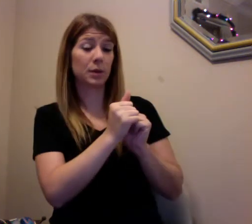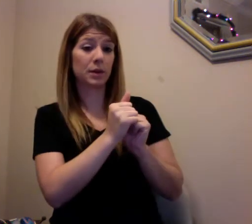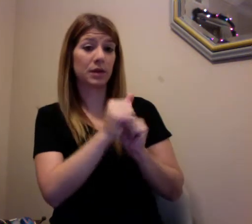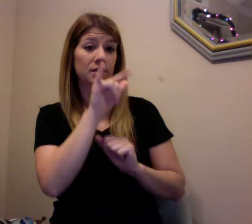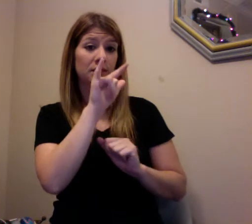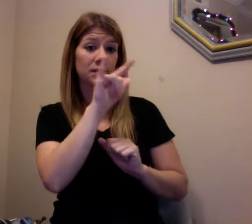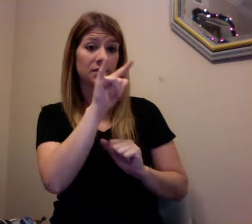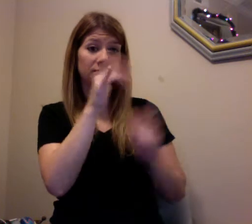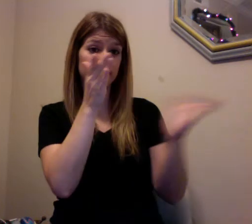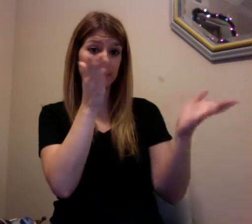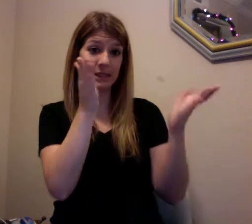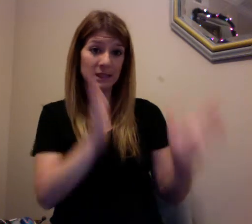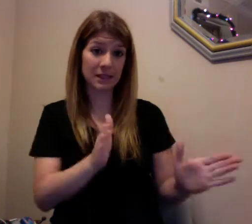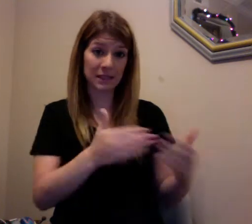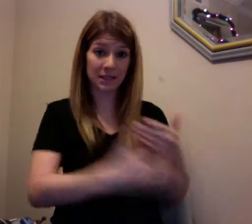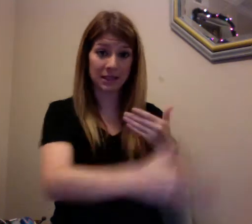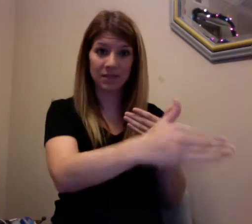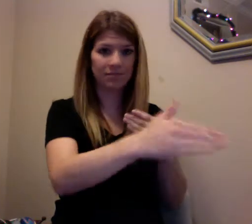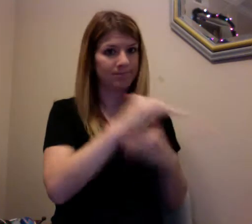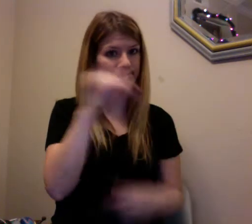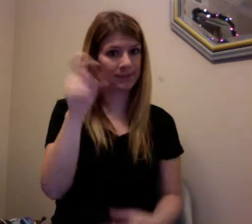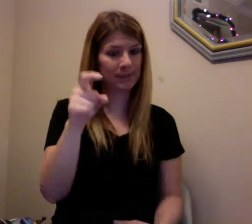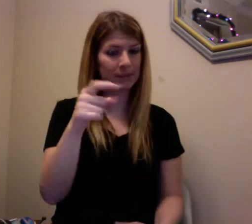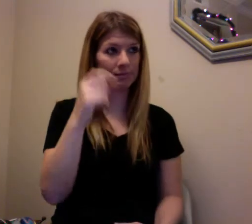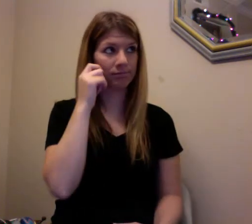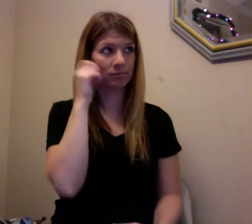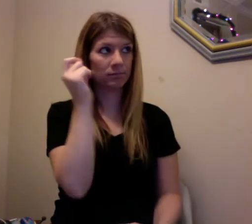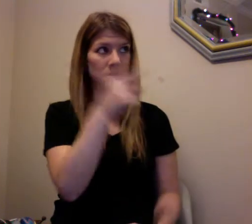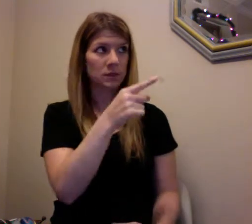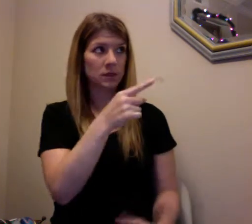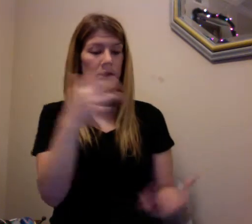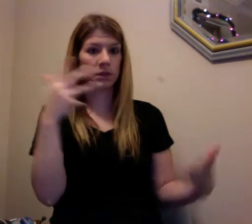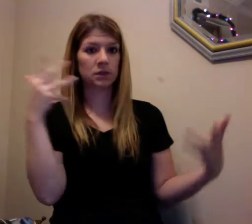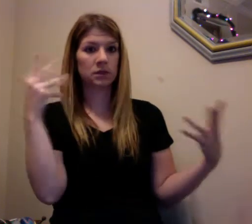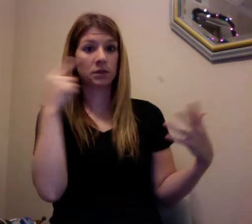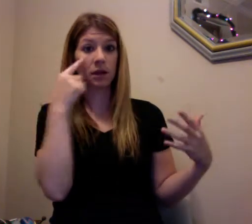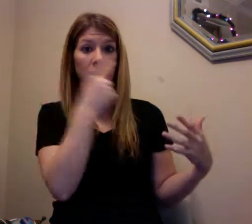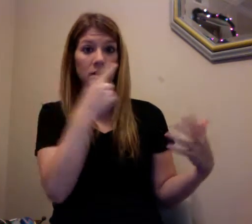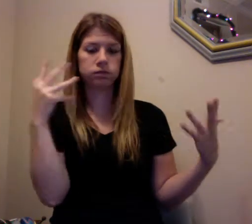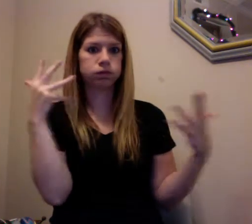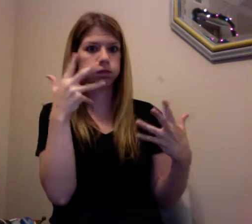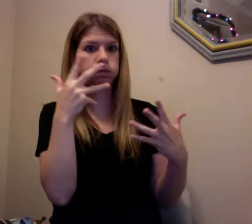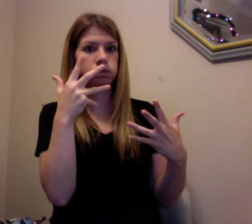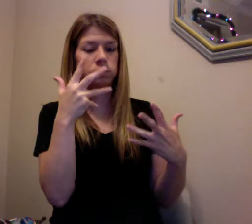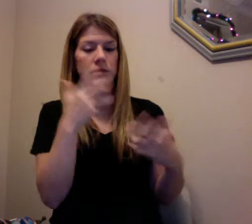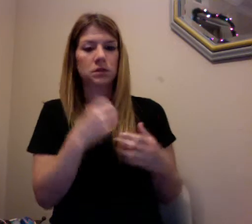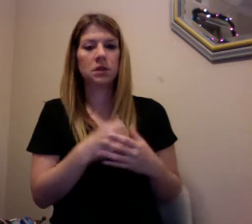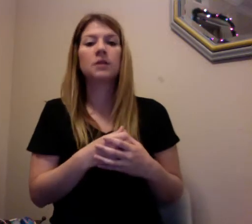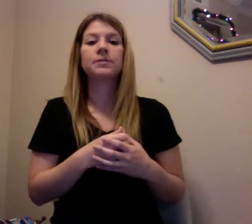I could see in her eyes. It was terror. Life was over. And I want to share with you three things I learned about myself